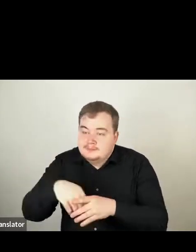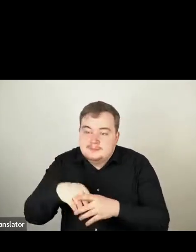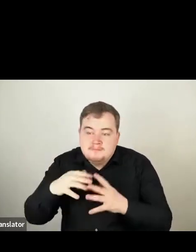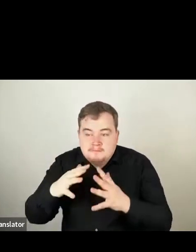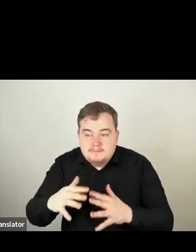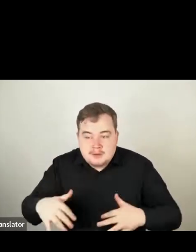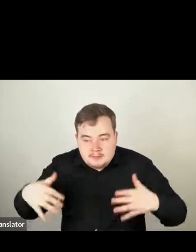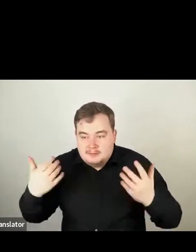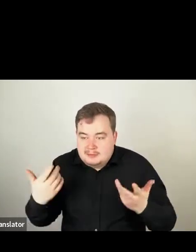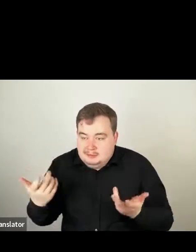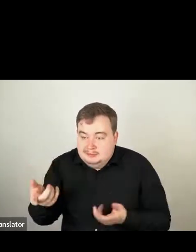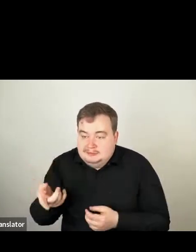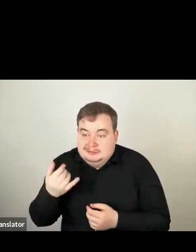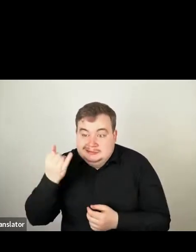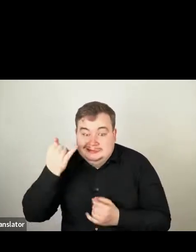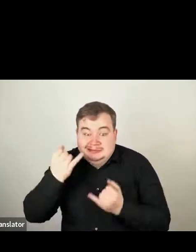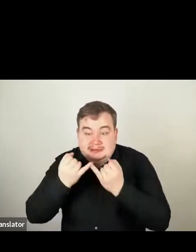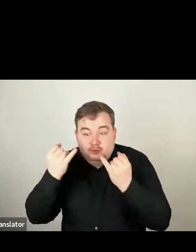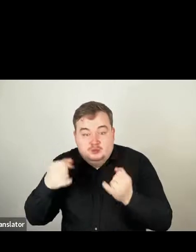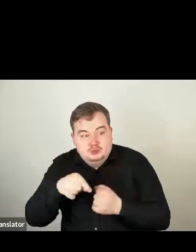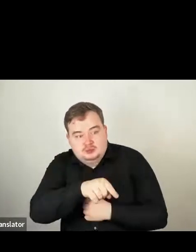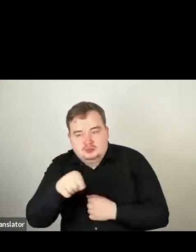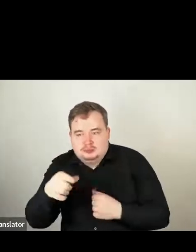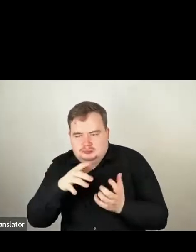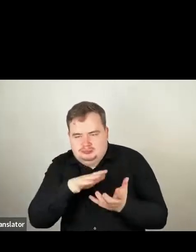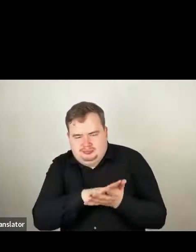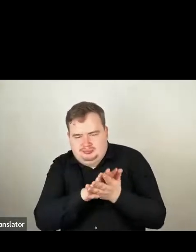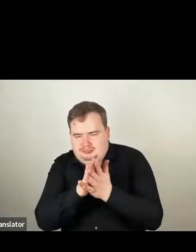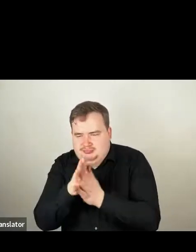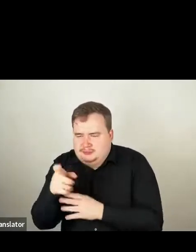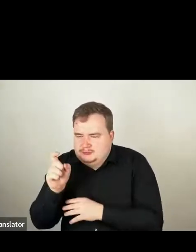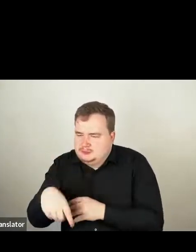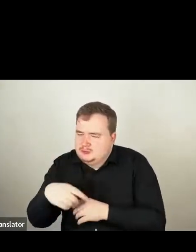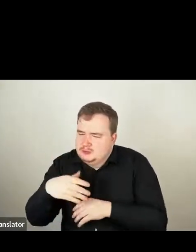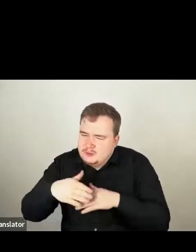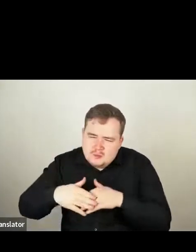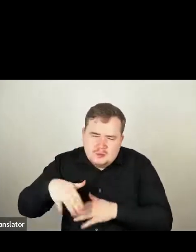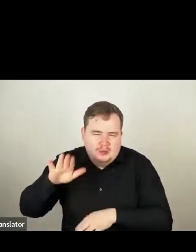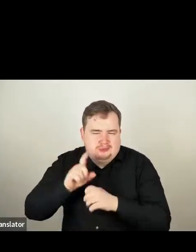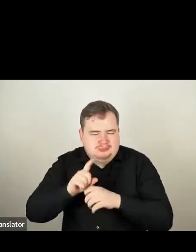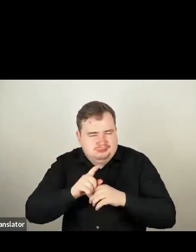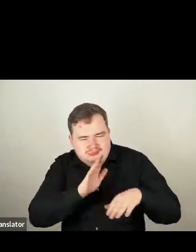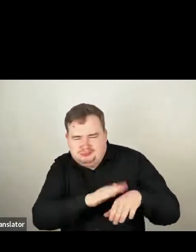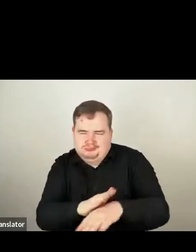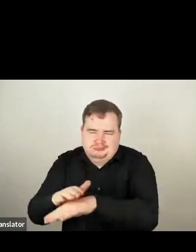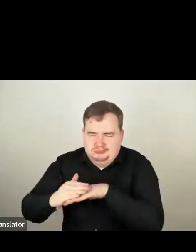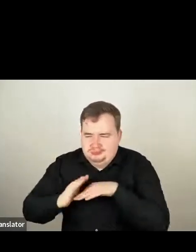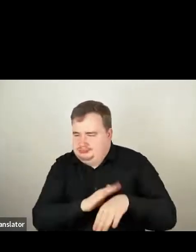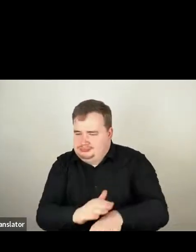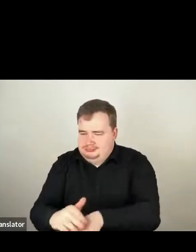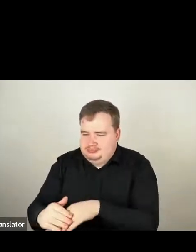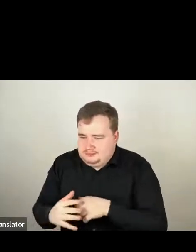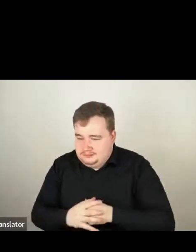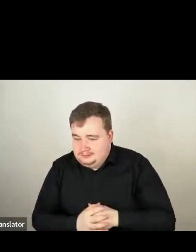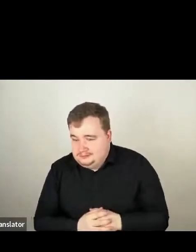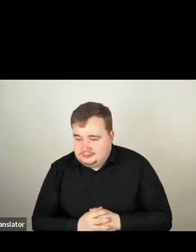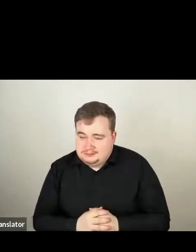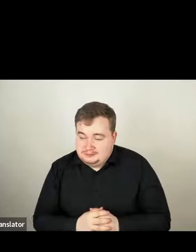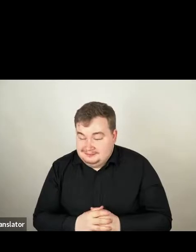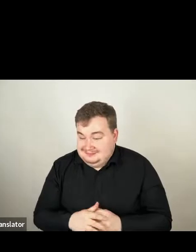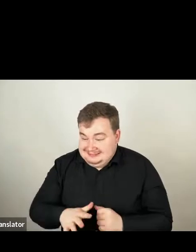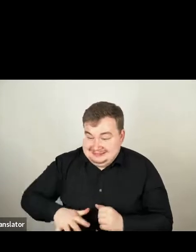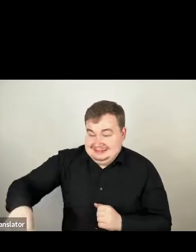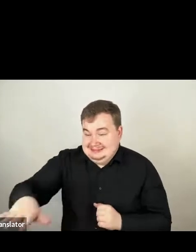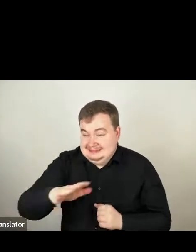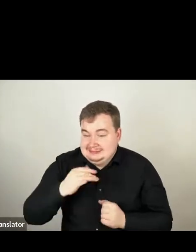from within is getting really louder. And ODIHR stands ready to support the institutions as they go through this